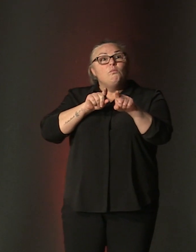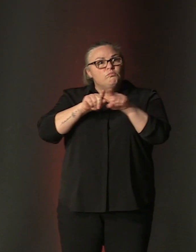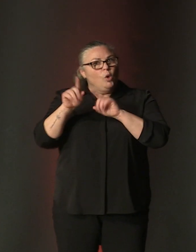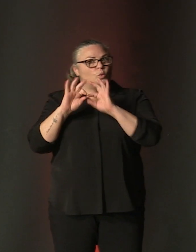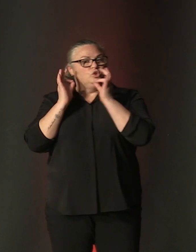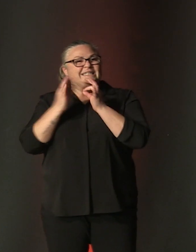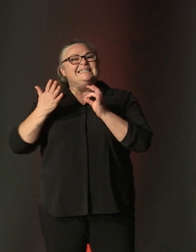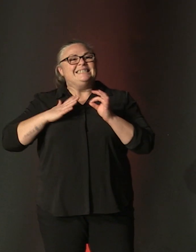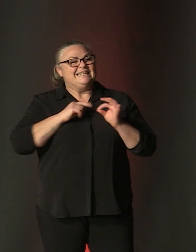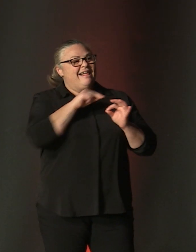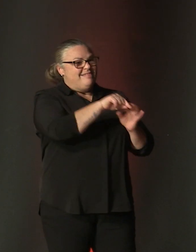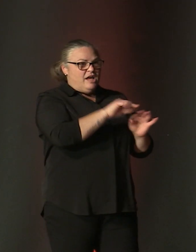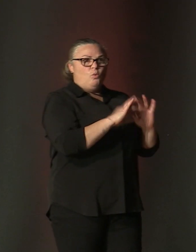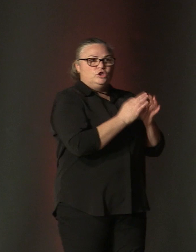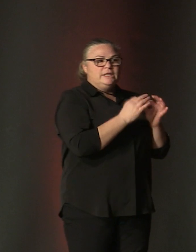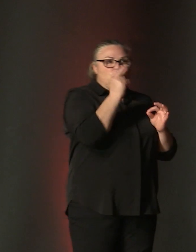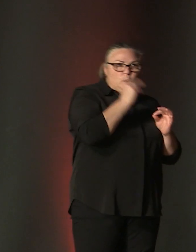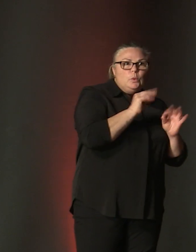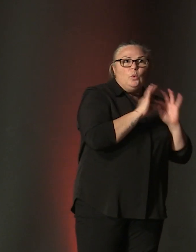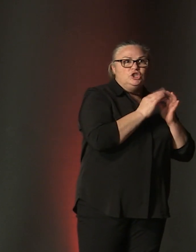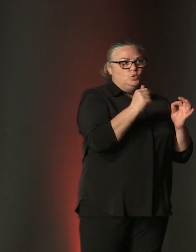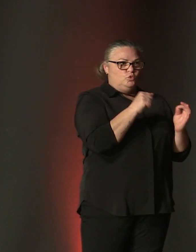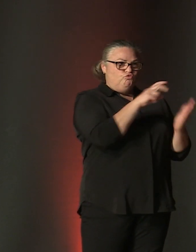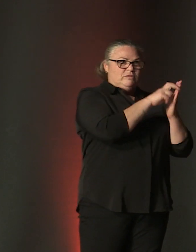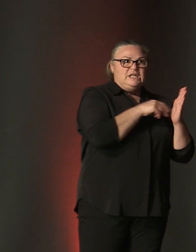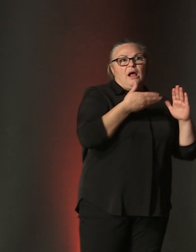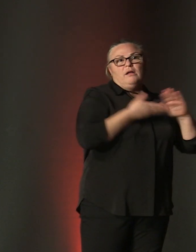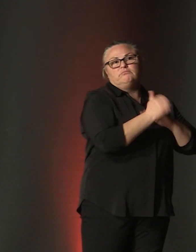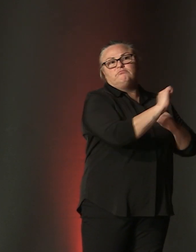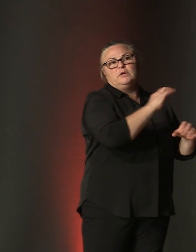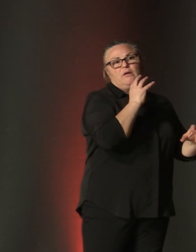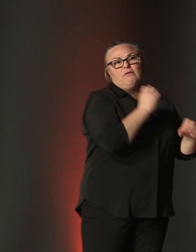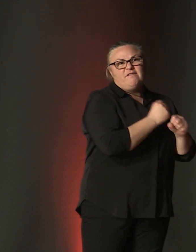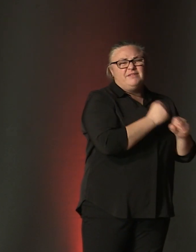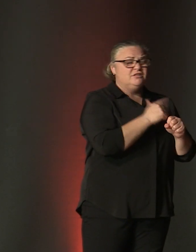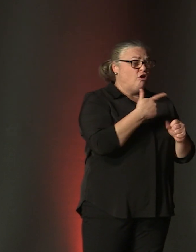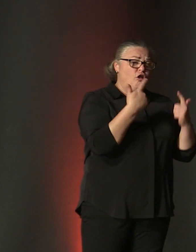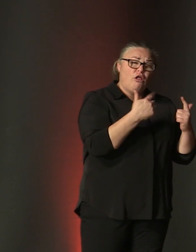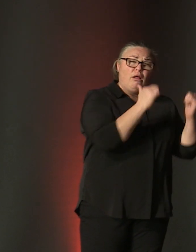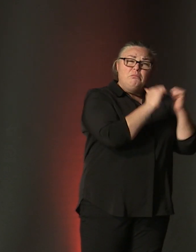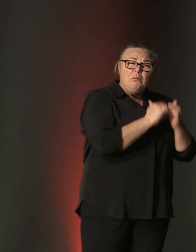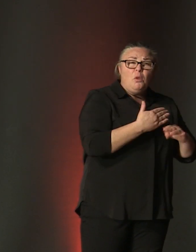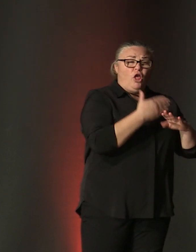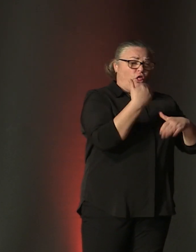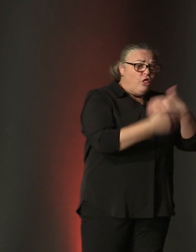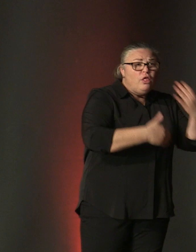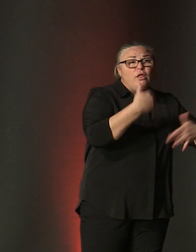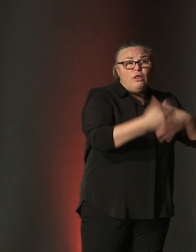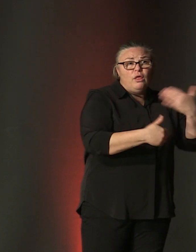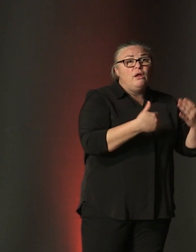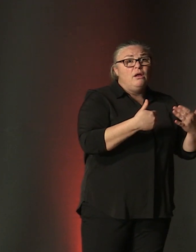be legally registered in their local government. This is something that takes a very long time. It takes a lot of